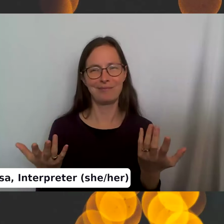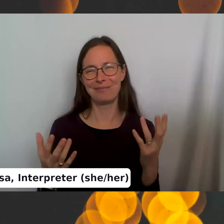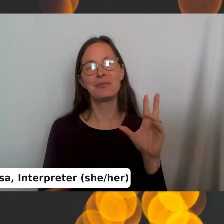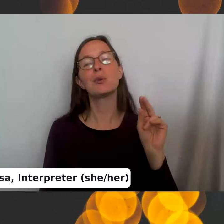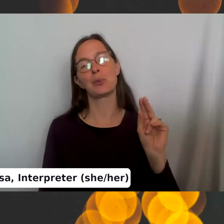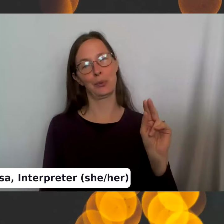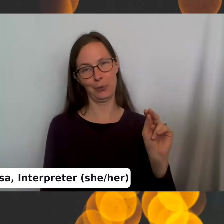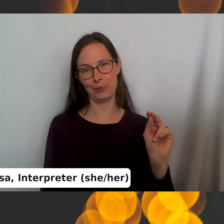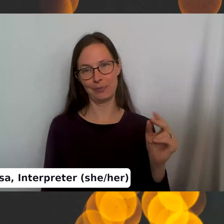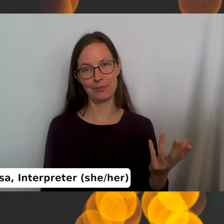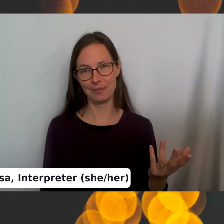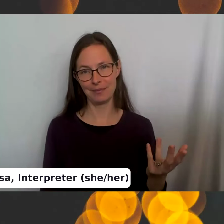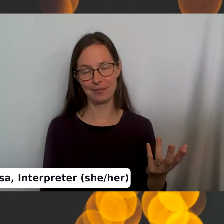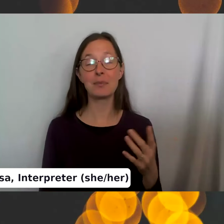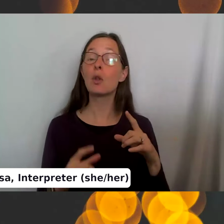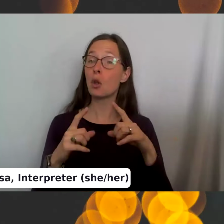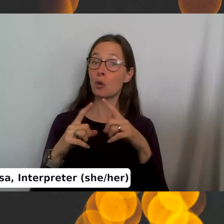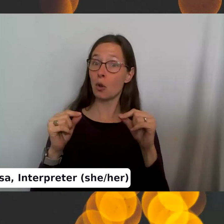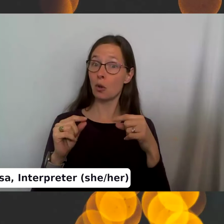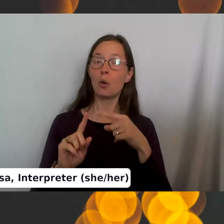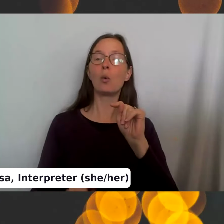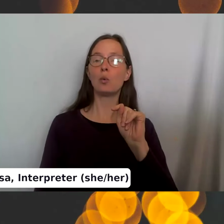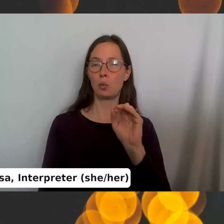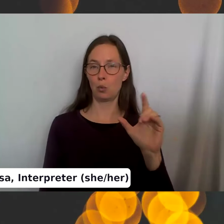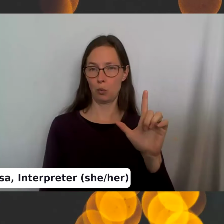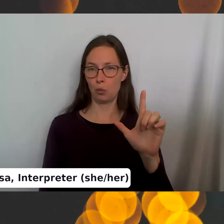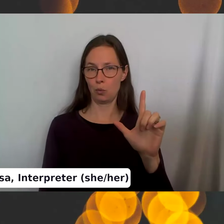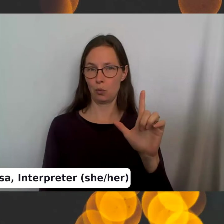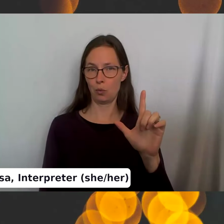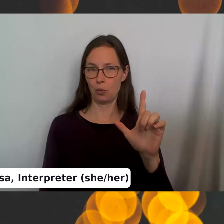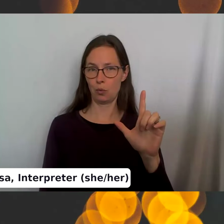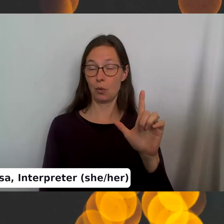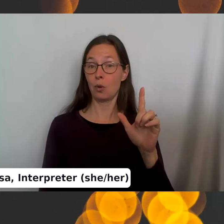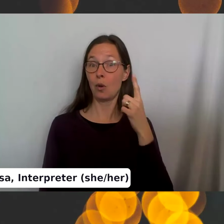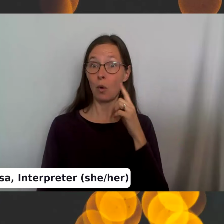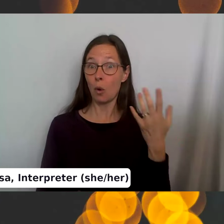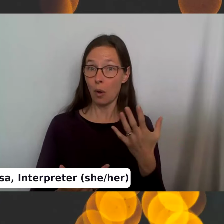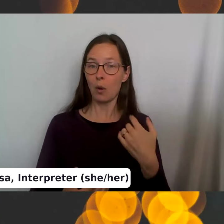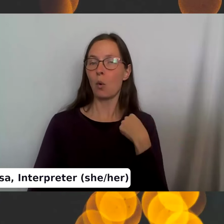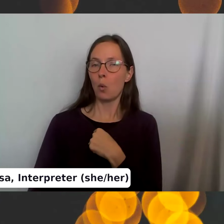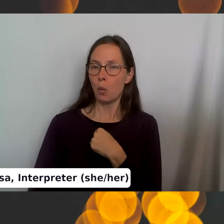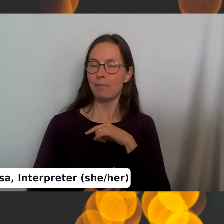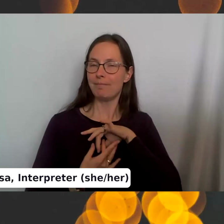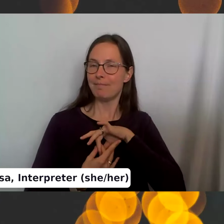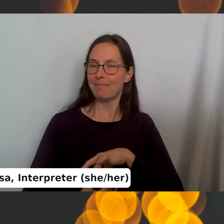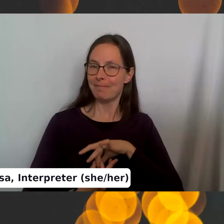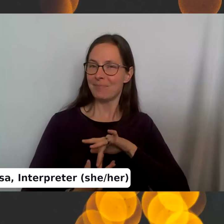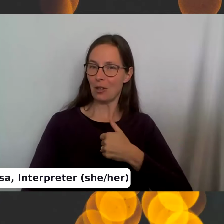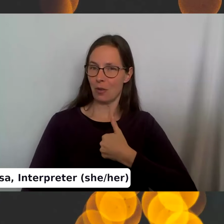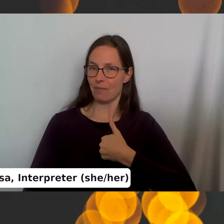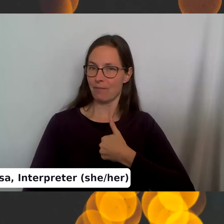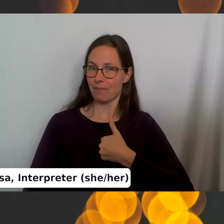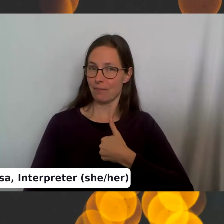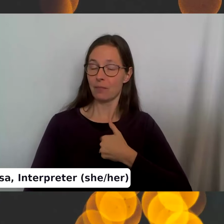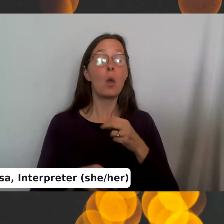No. The cards are a tool to get in touch with us. So, brief thing about